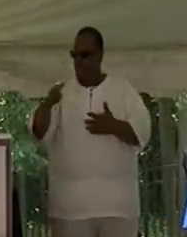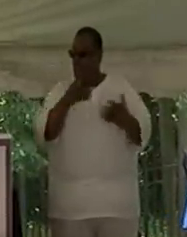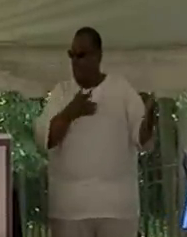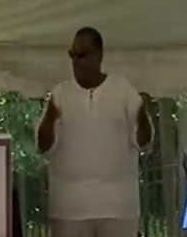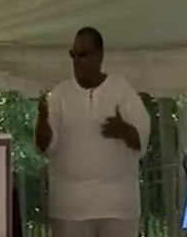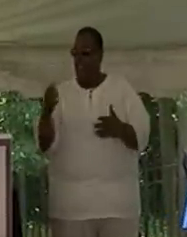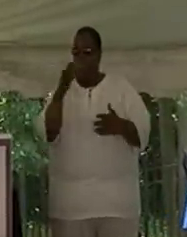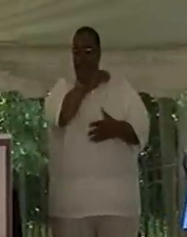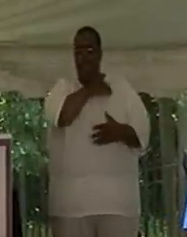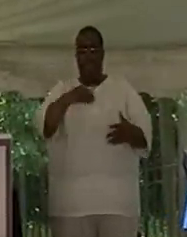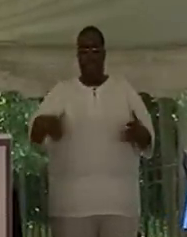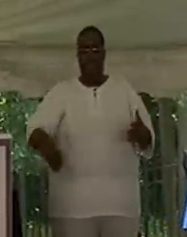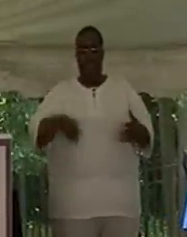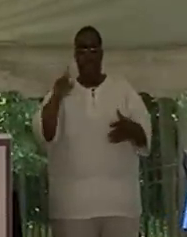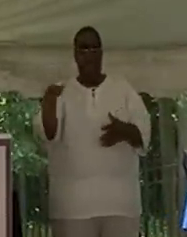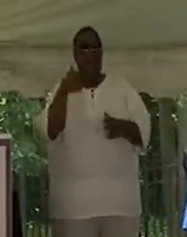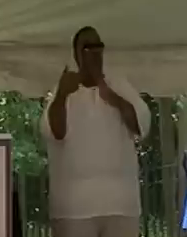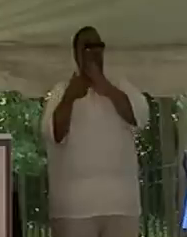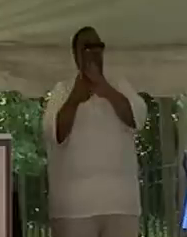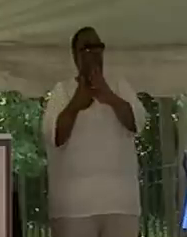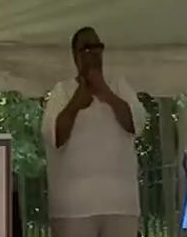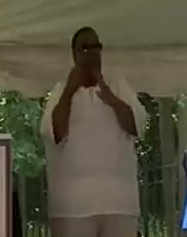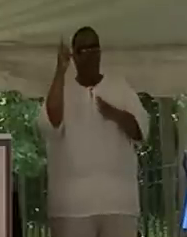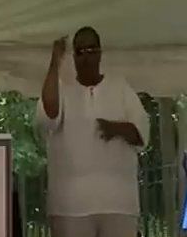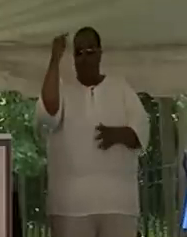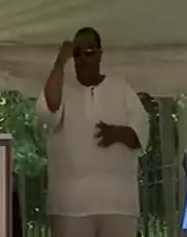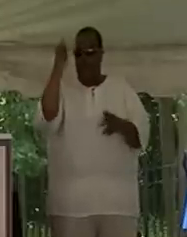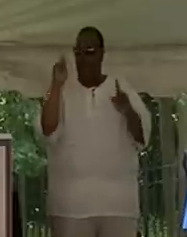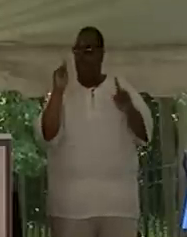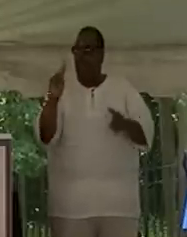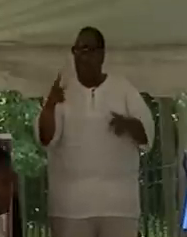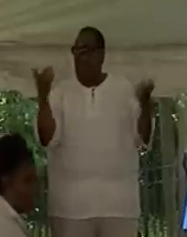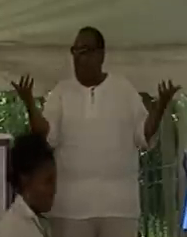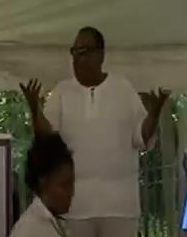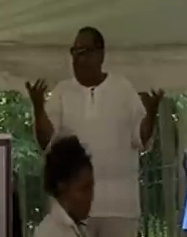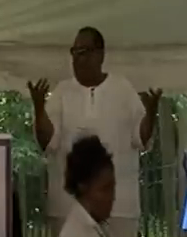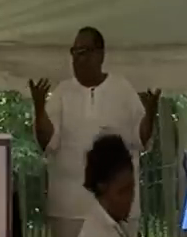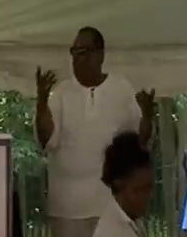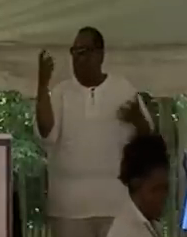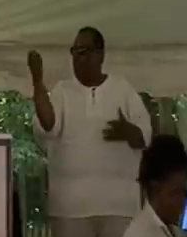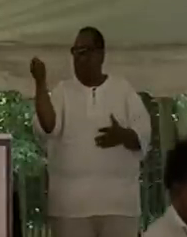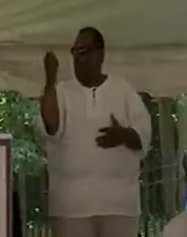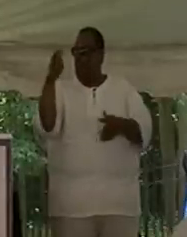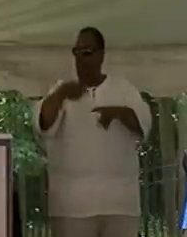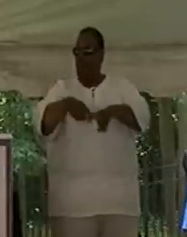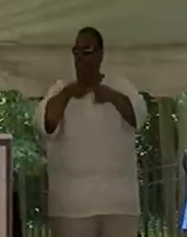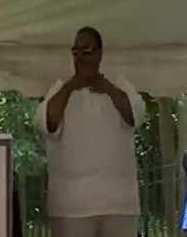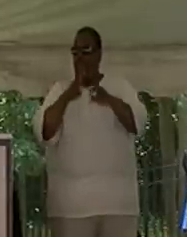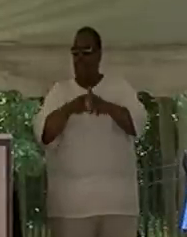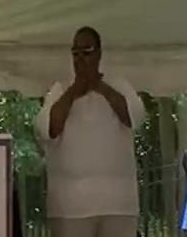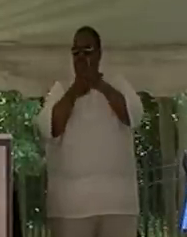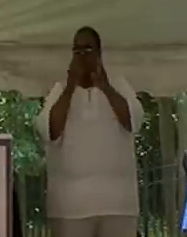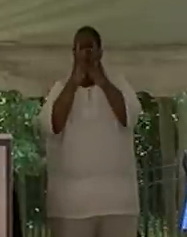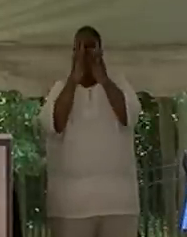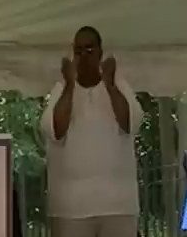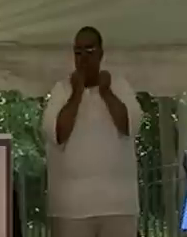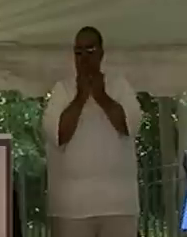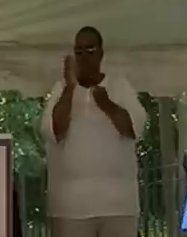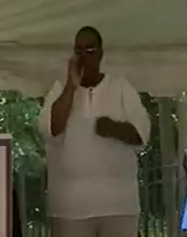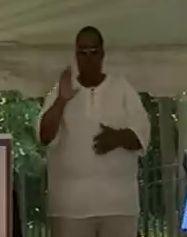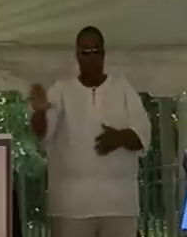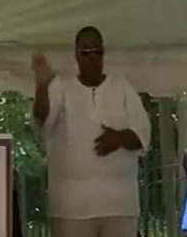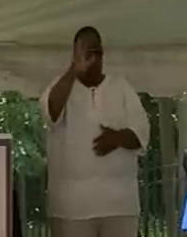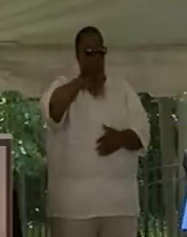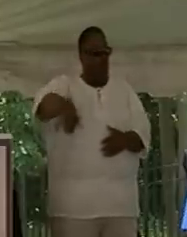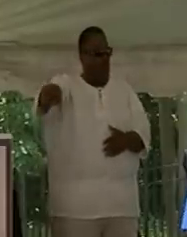for you. We're going to have the mayor and other representatives from the government here, but we don't want to hold us up from getting started with our workshops. If you look